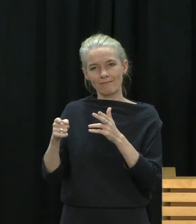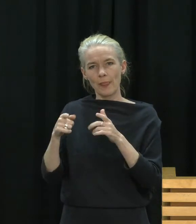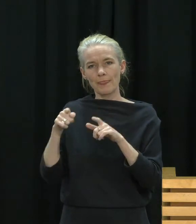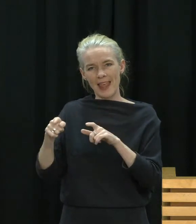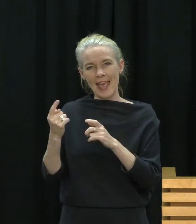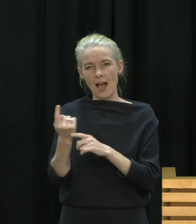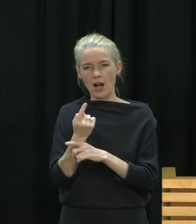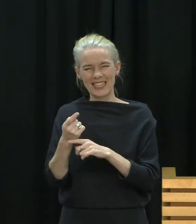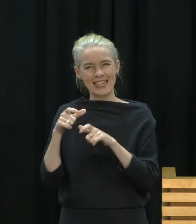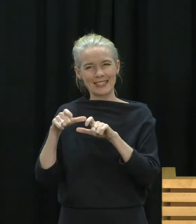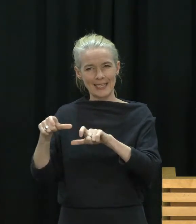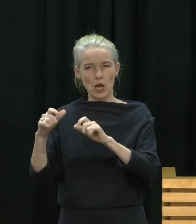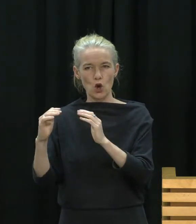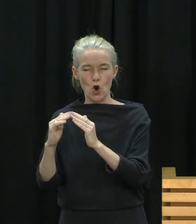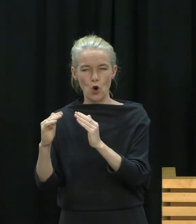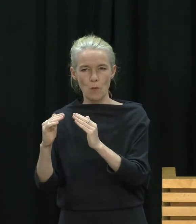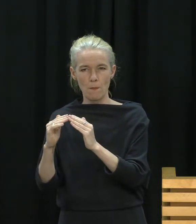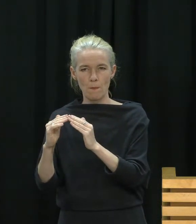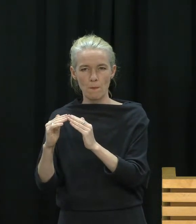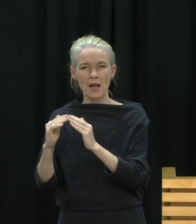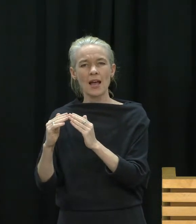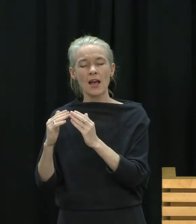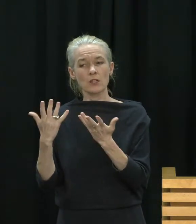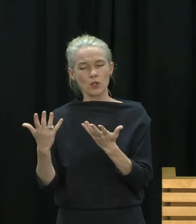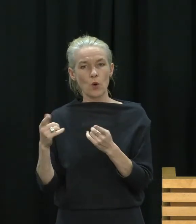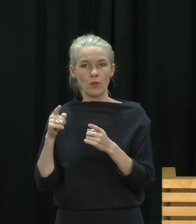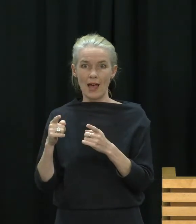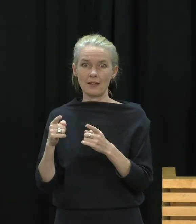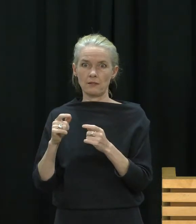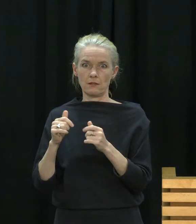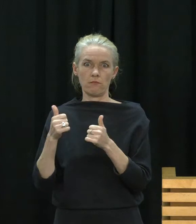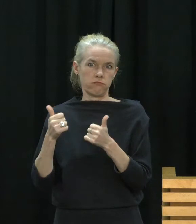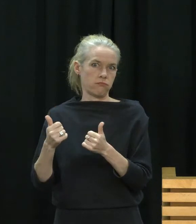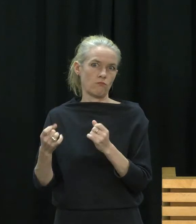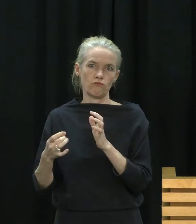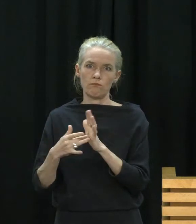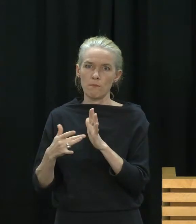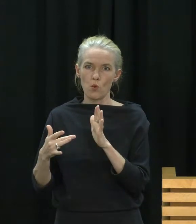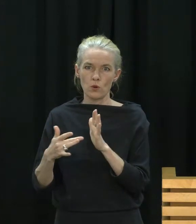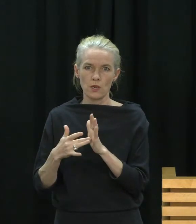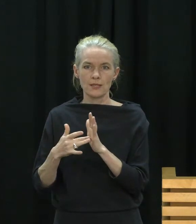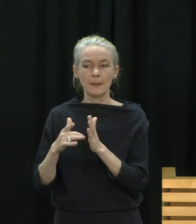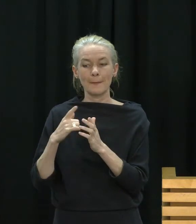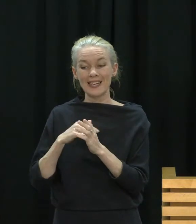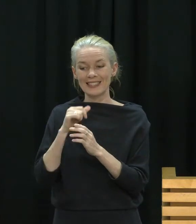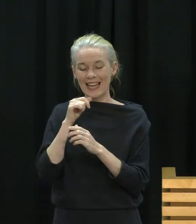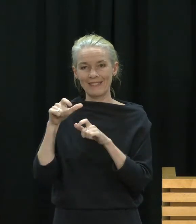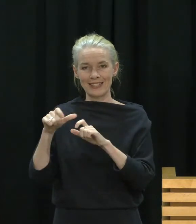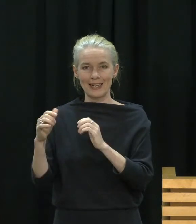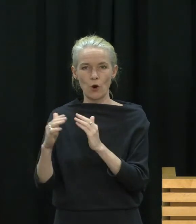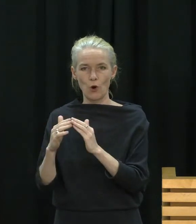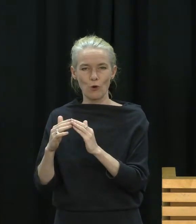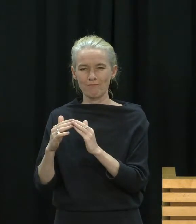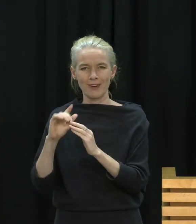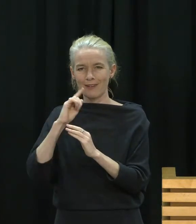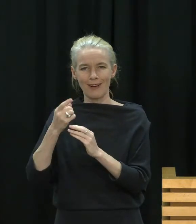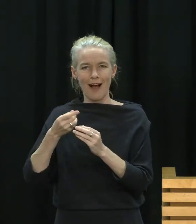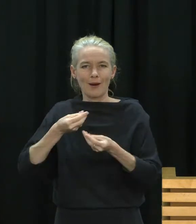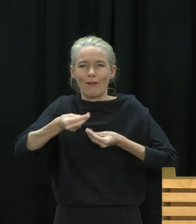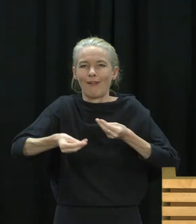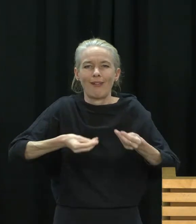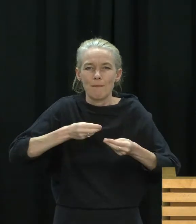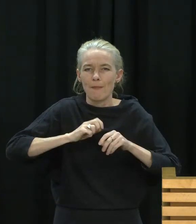that greatly reduces the likelihood of further transmission. Just to follow up on that one, do you have